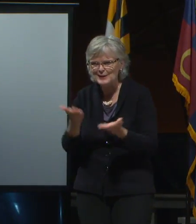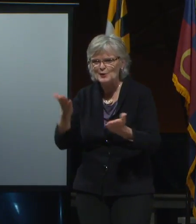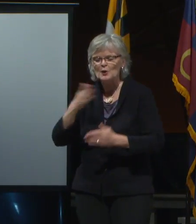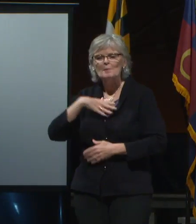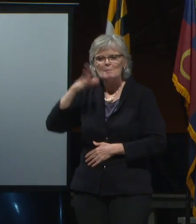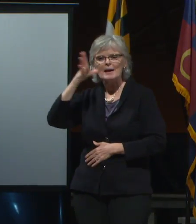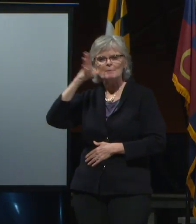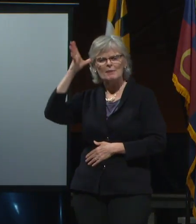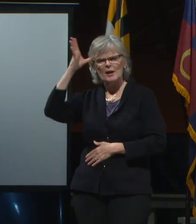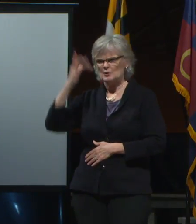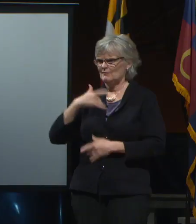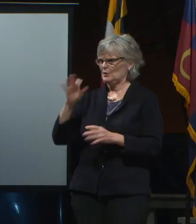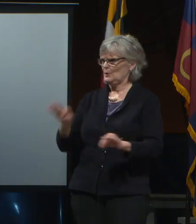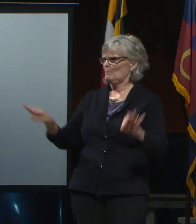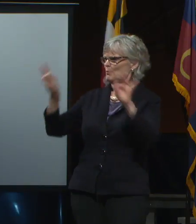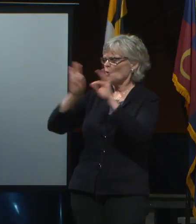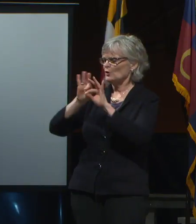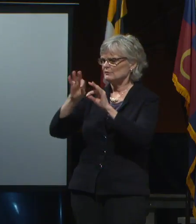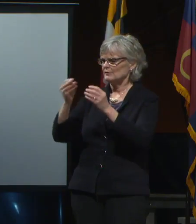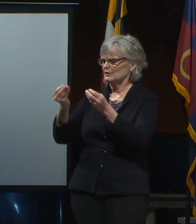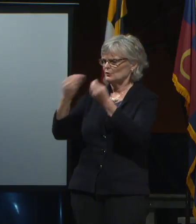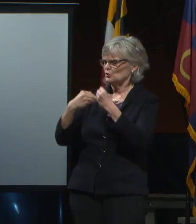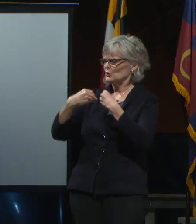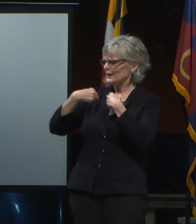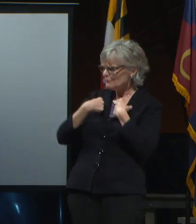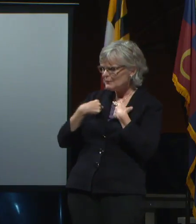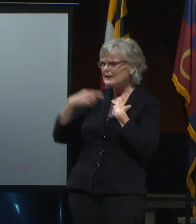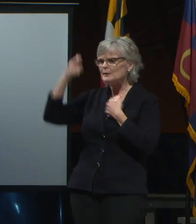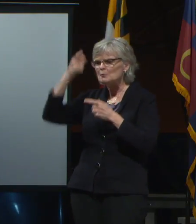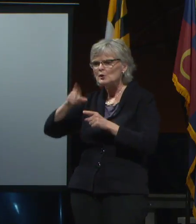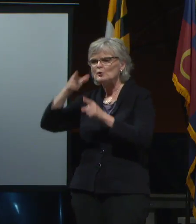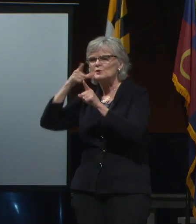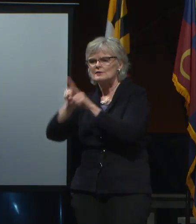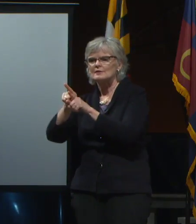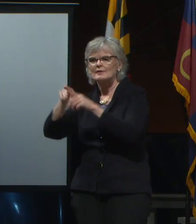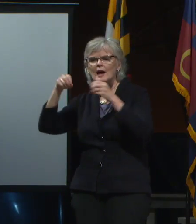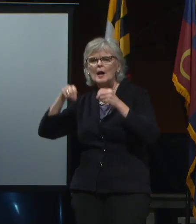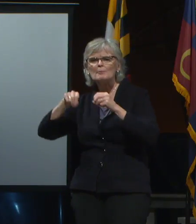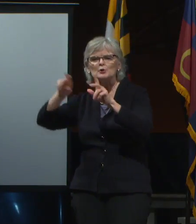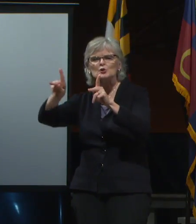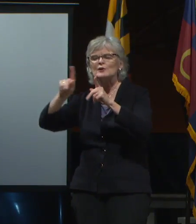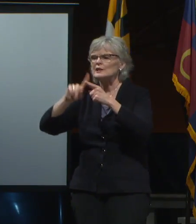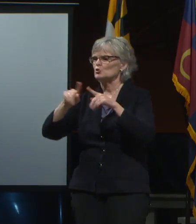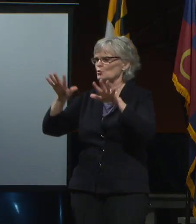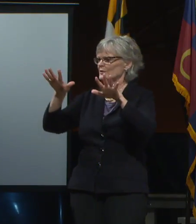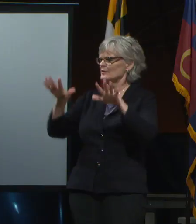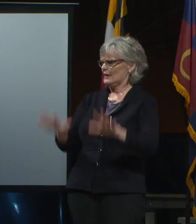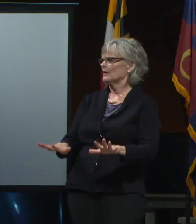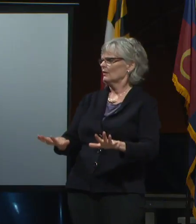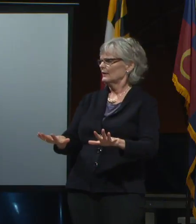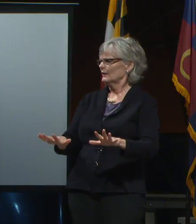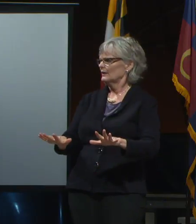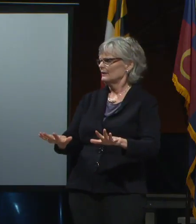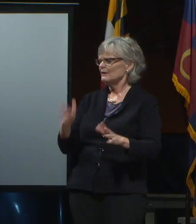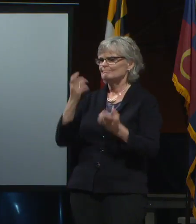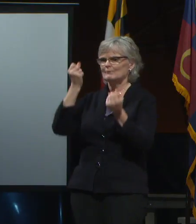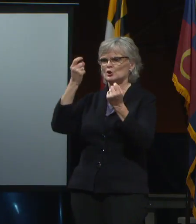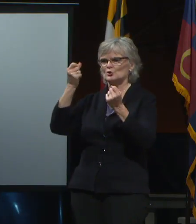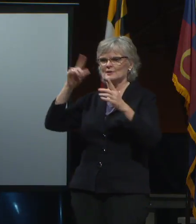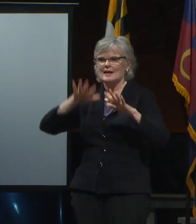parents thought it important to give my brother, sister, and me an opportunity to settle in and get the lay